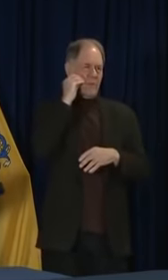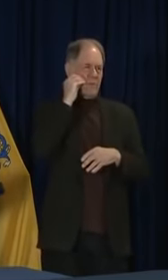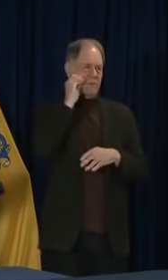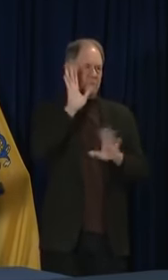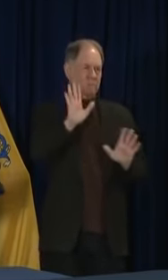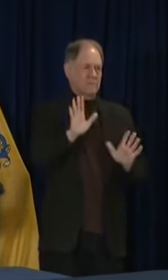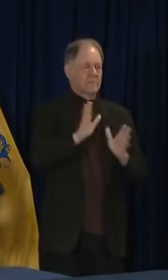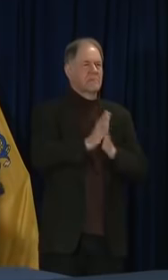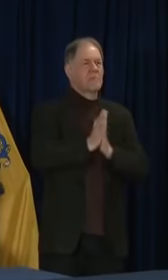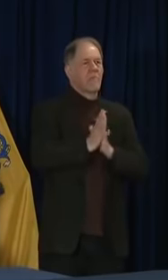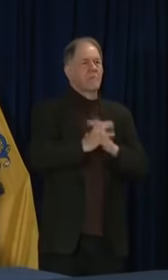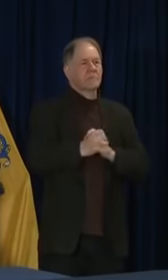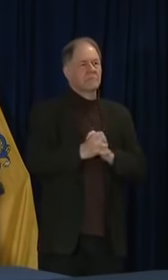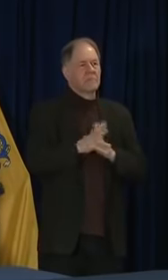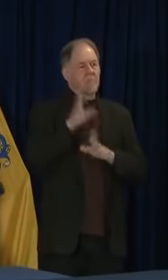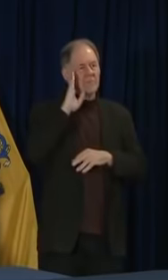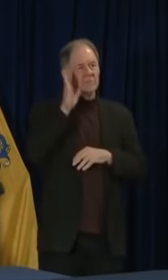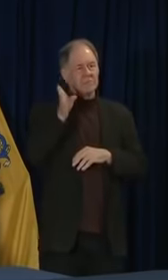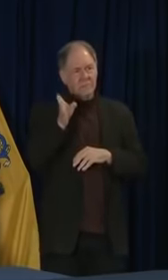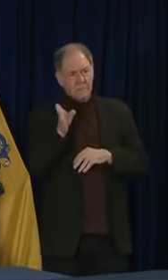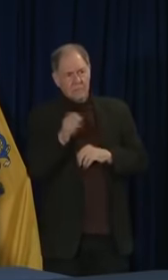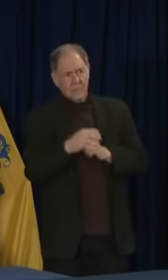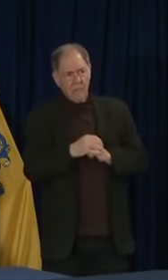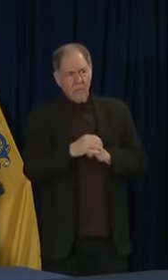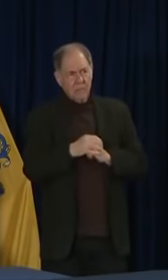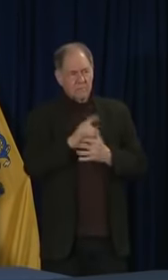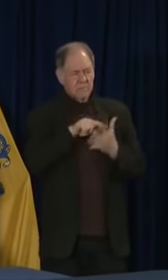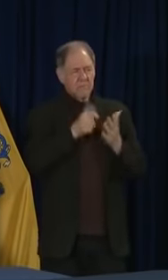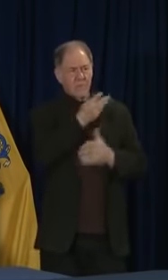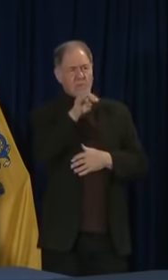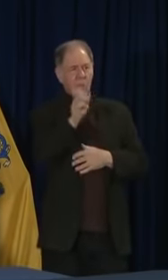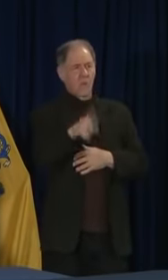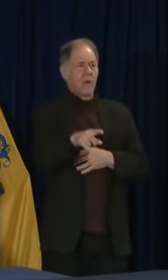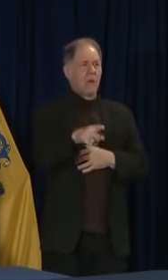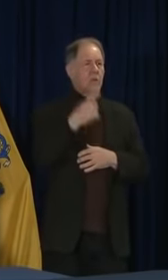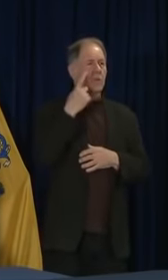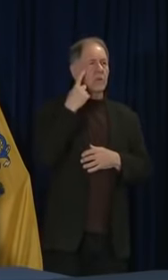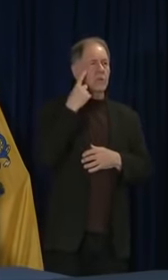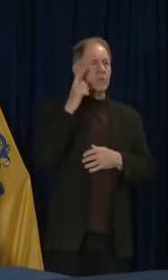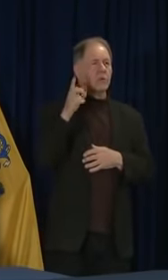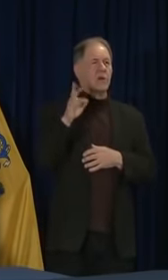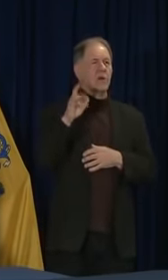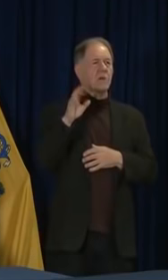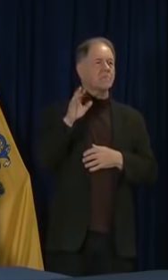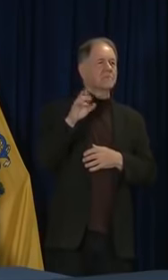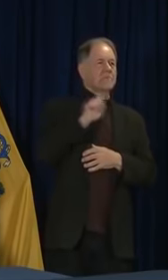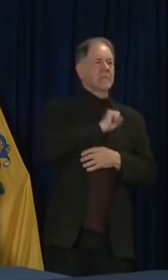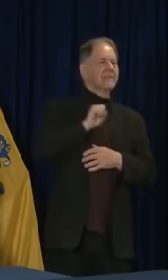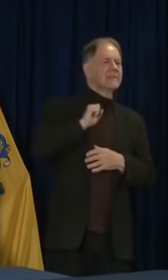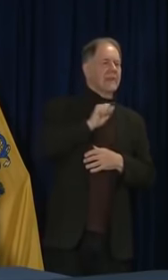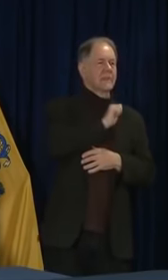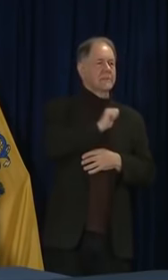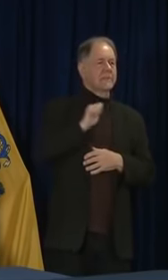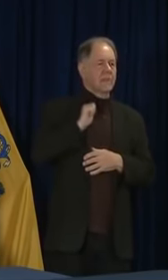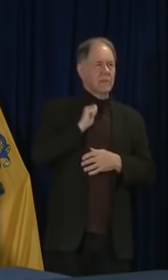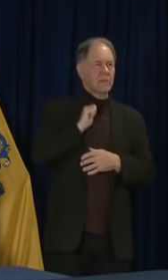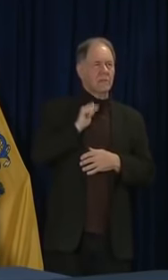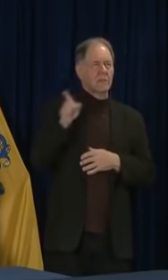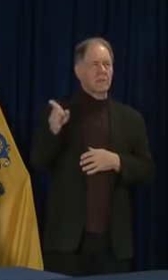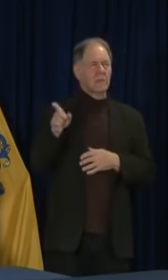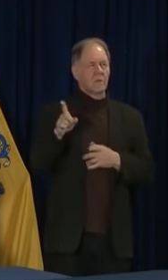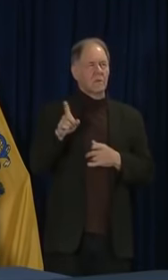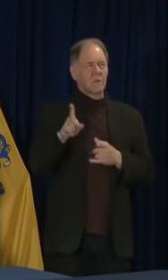Please. Thank you, Governor. Just a couple questions relating to the legislature. You mentioned earlier you're expecting a pretty significant